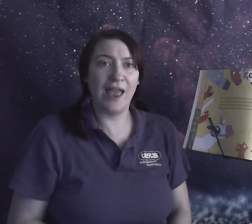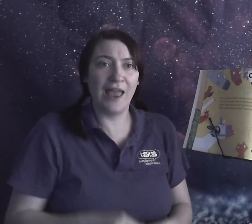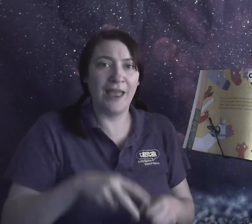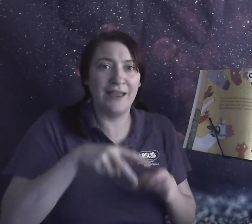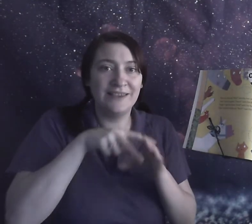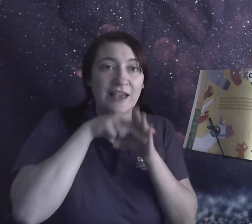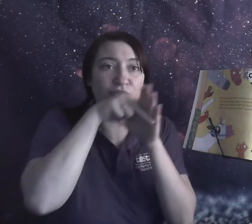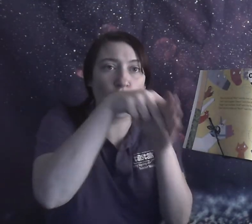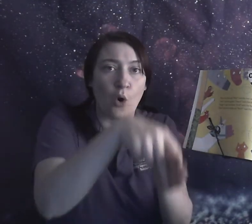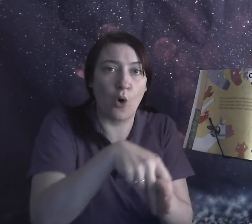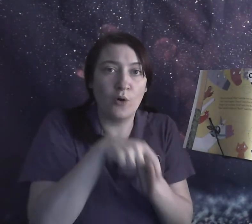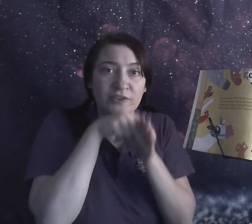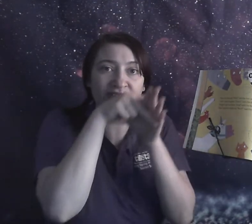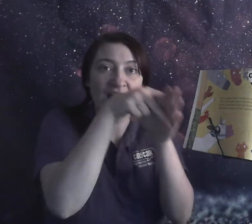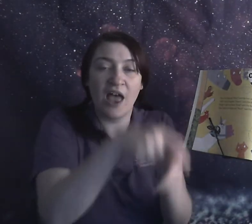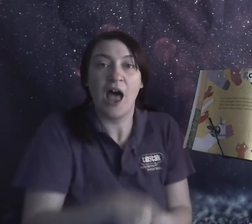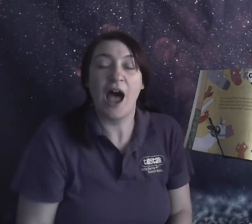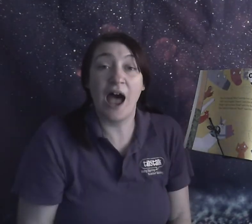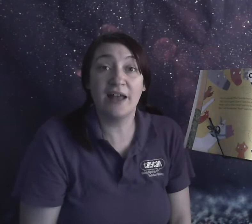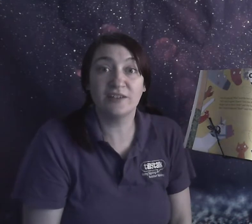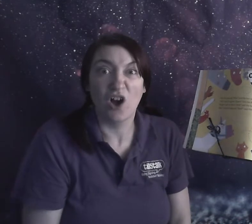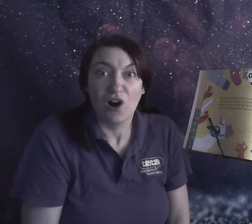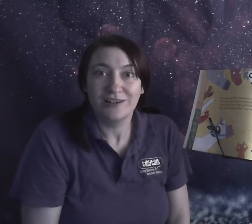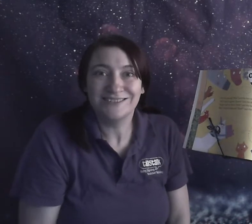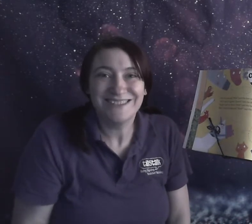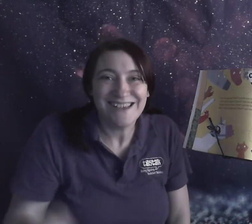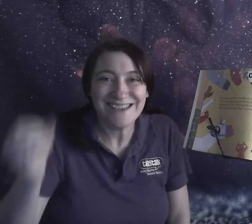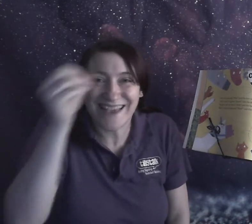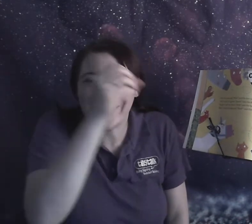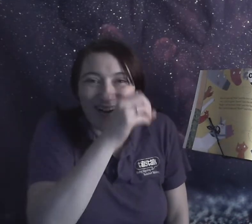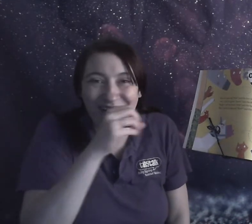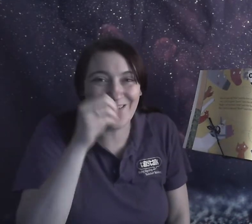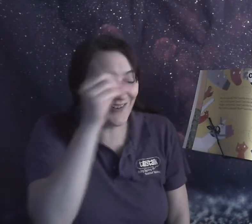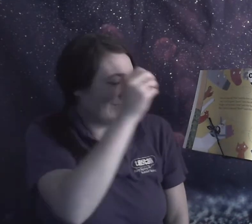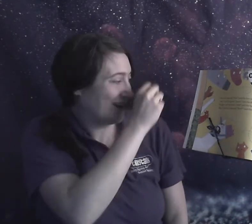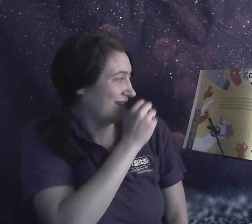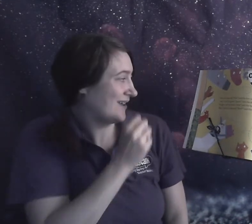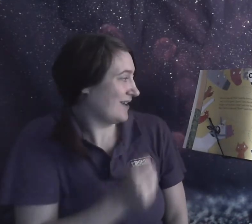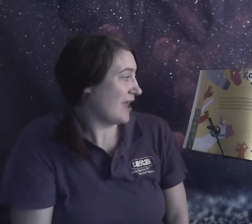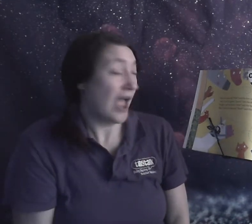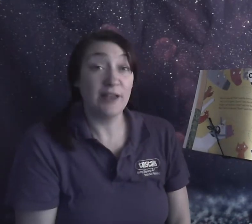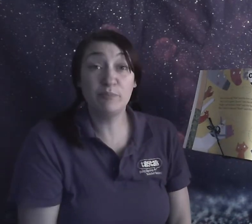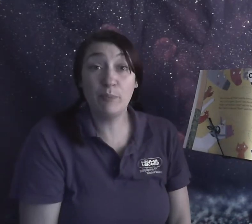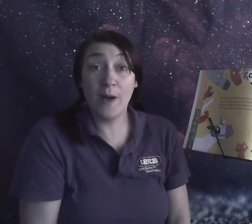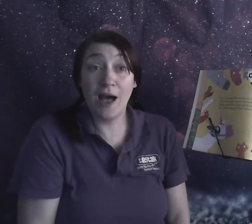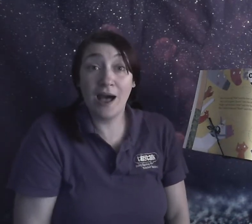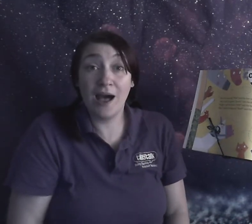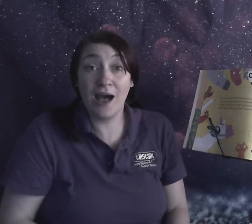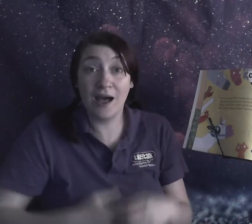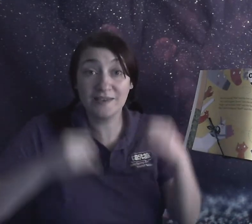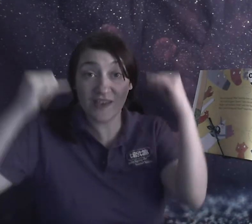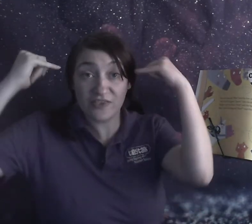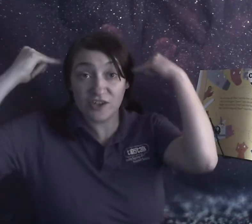Nay said the horse, and huh said the hog, and baa said the